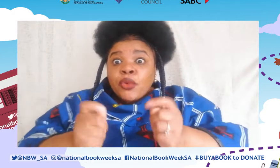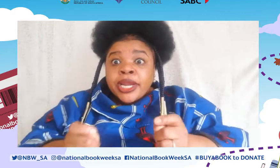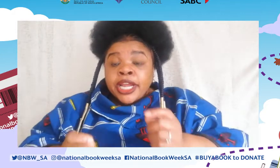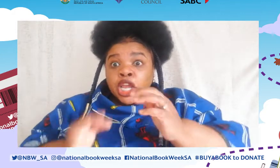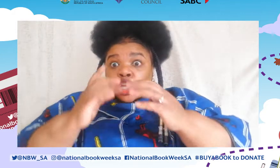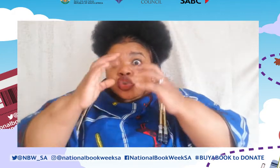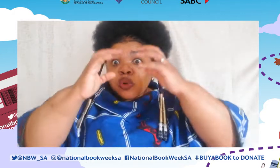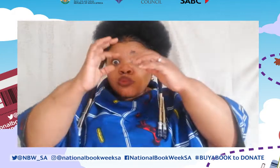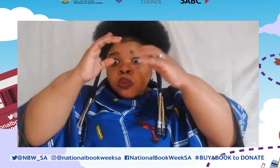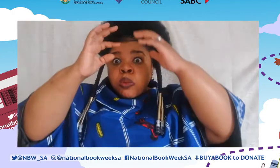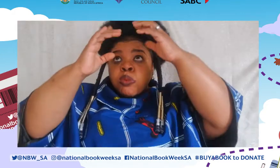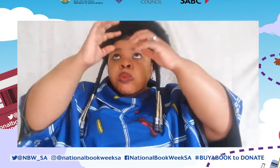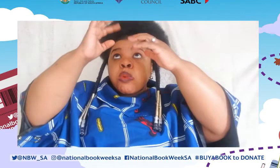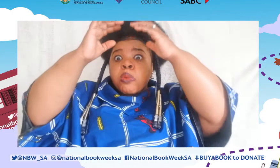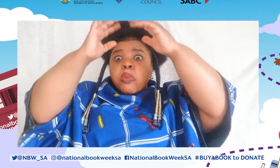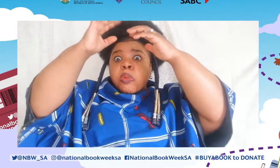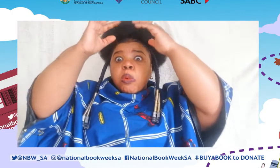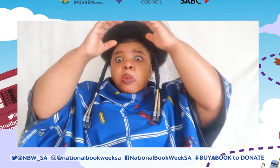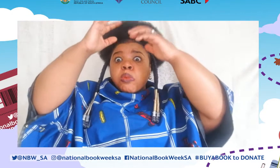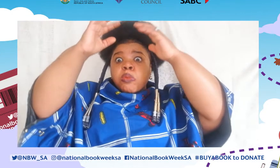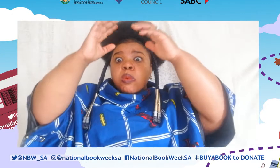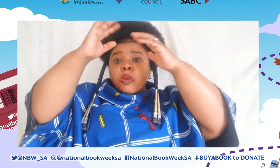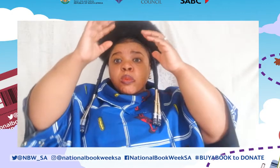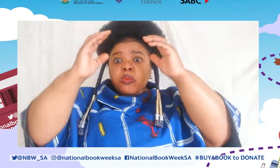Very quickly, the soup went.